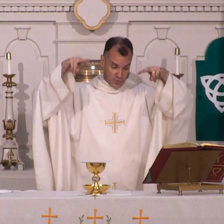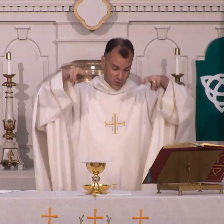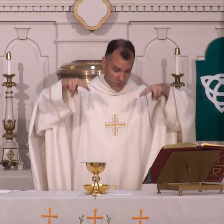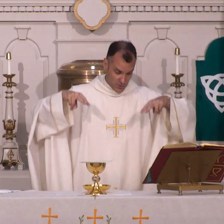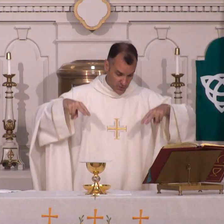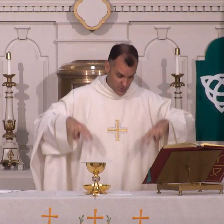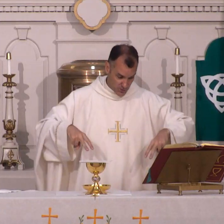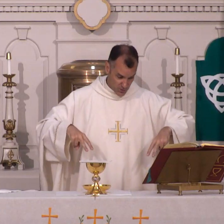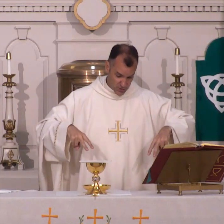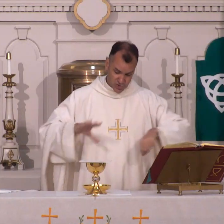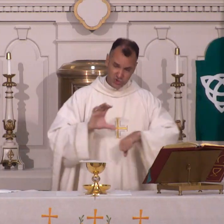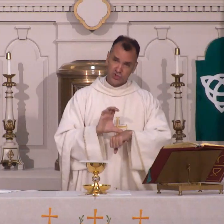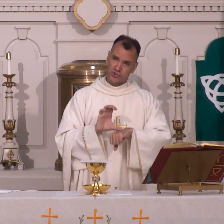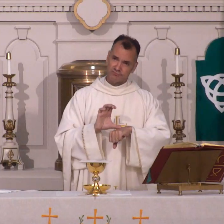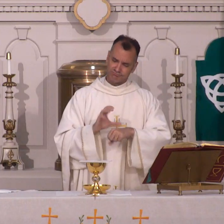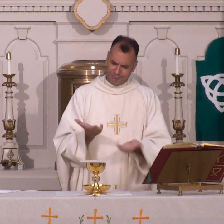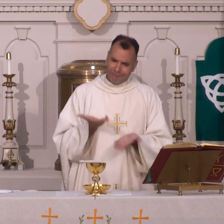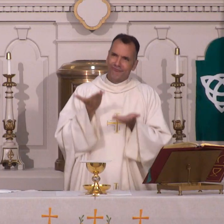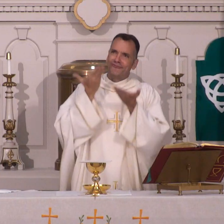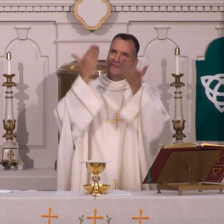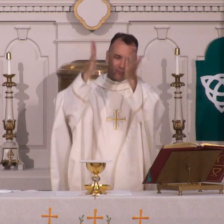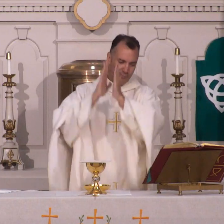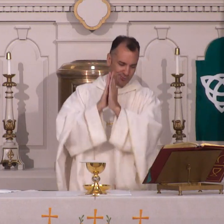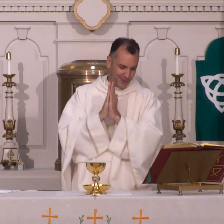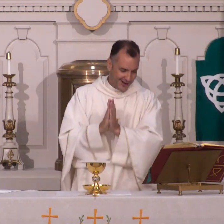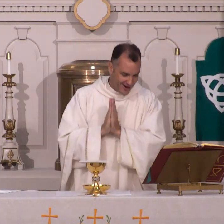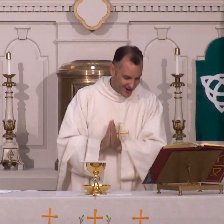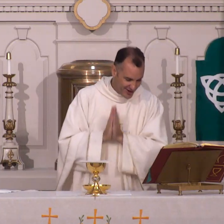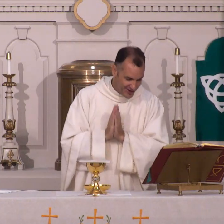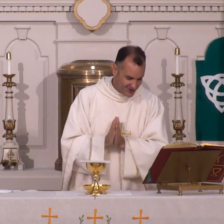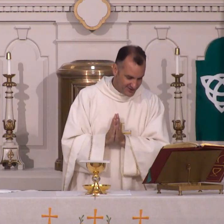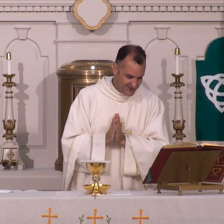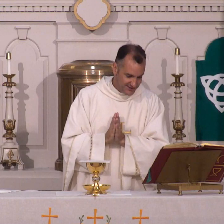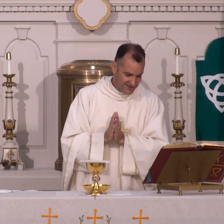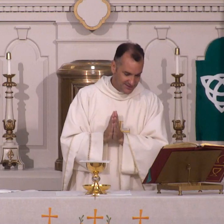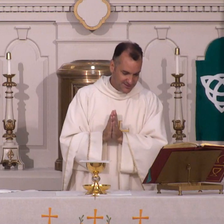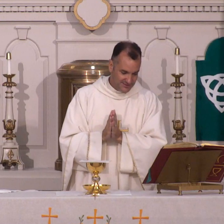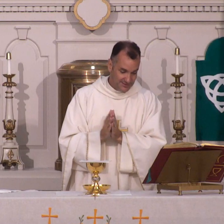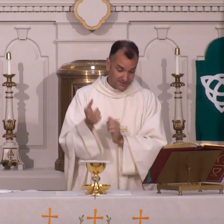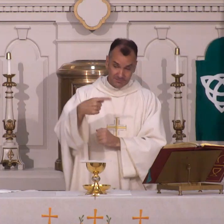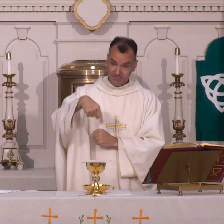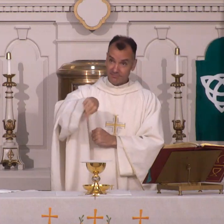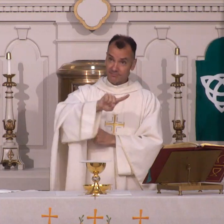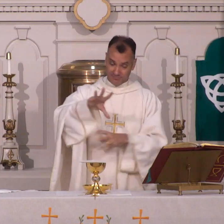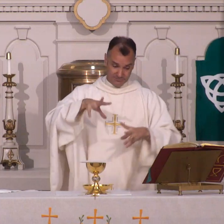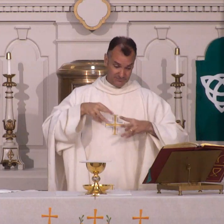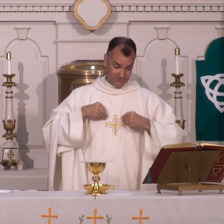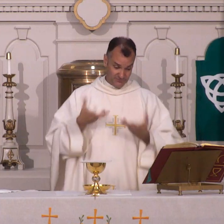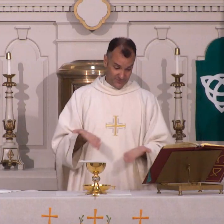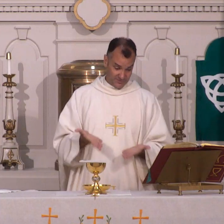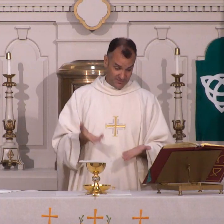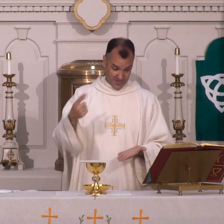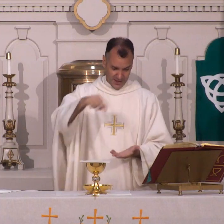Look upon the offerings of the church, O Lord, as she makes her prayer to you, and grant